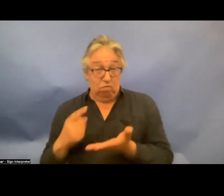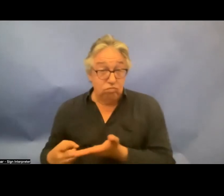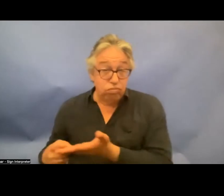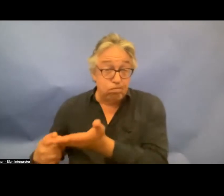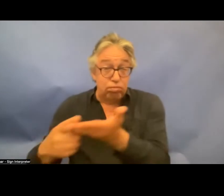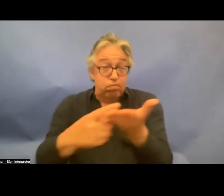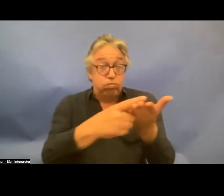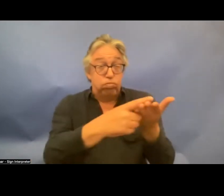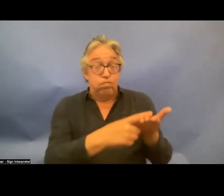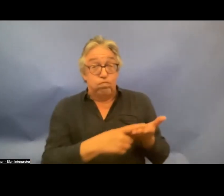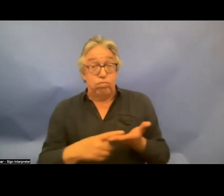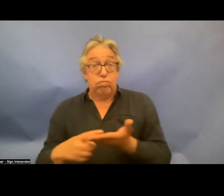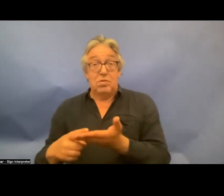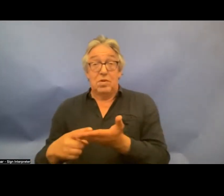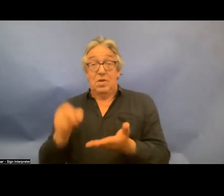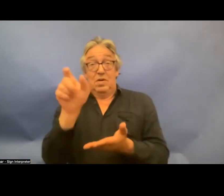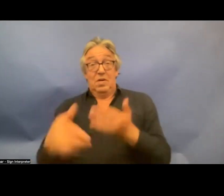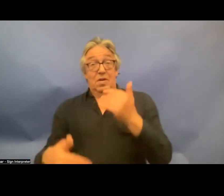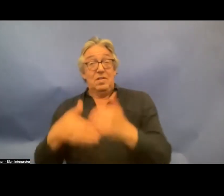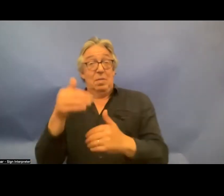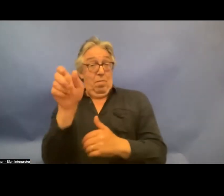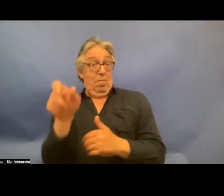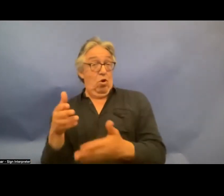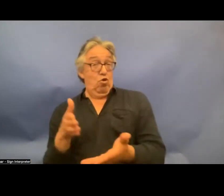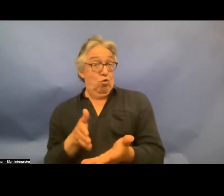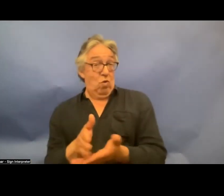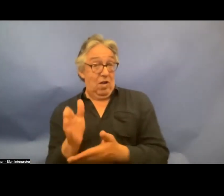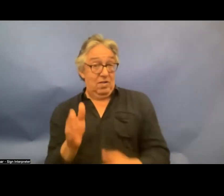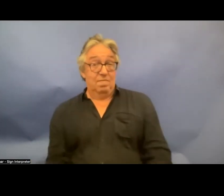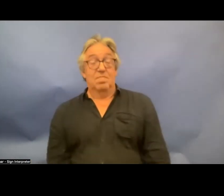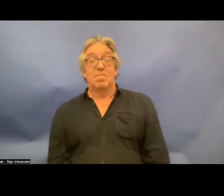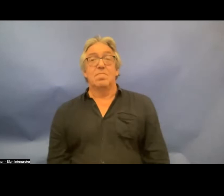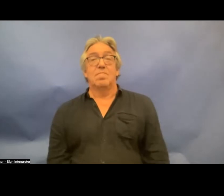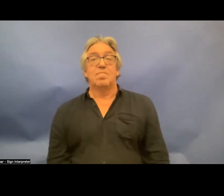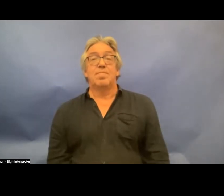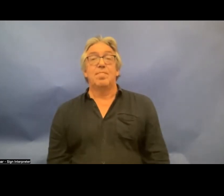disabilities. The situation for persons with disabilities, children with disabilities, is,